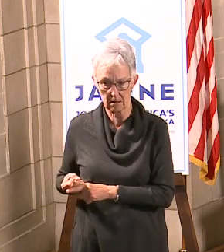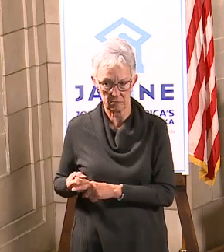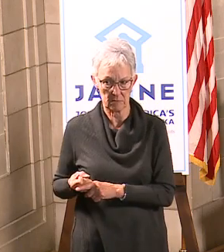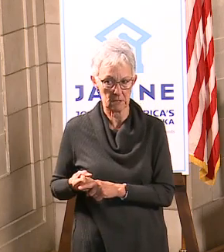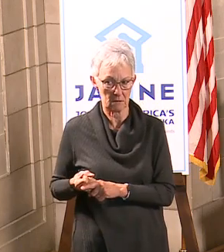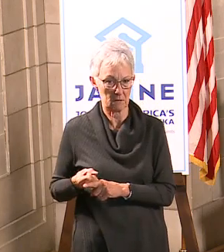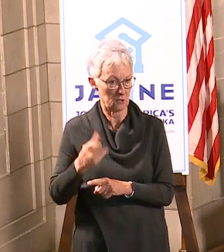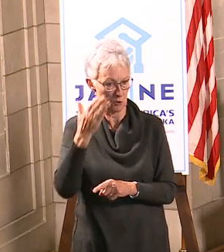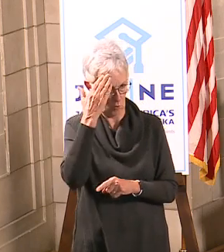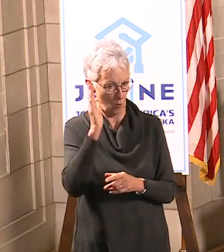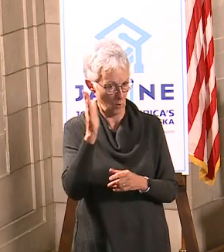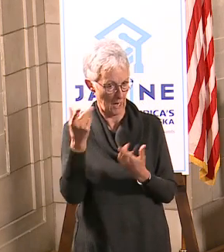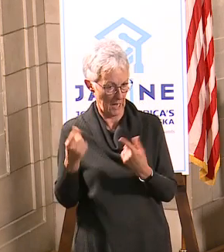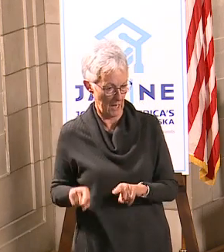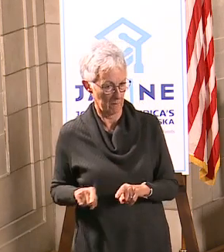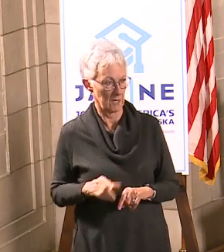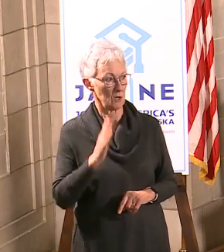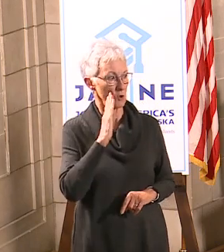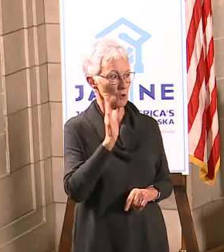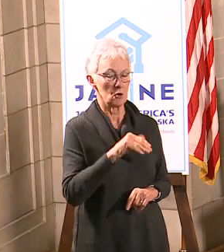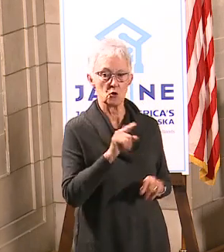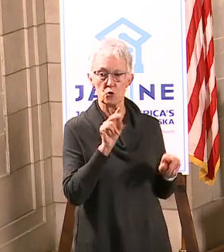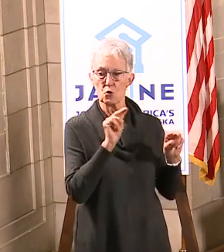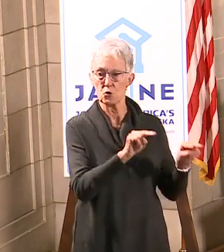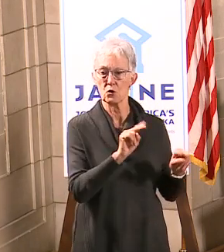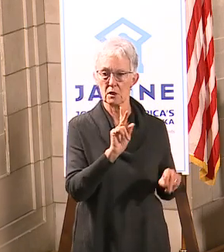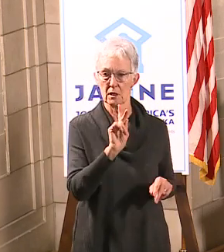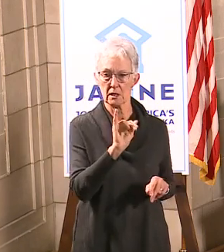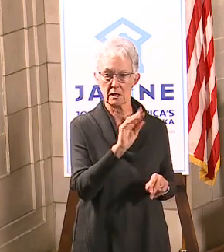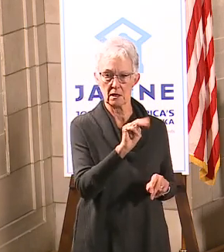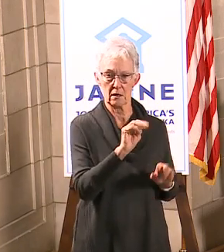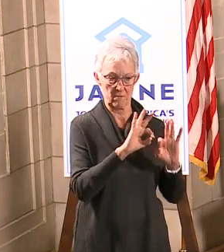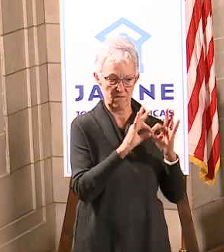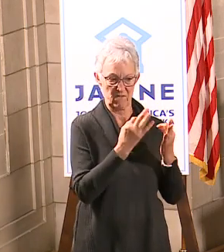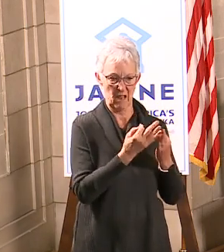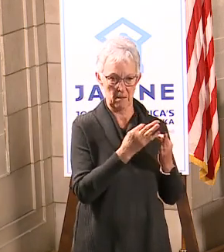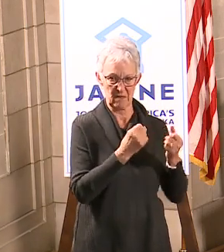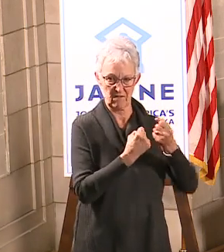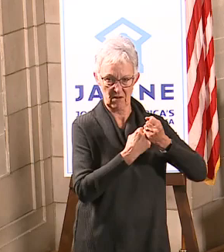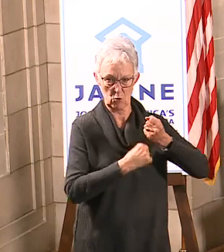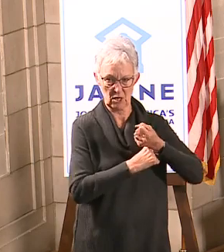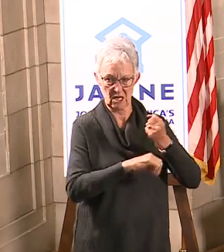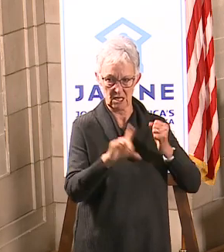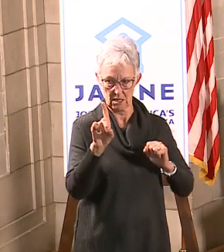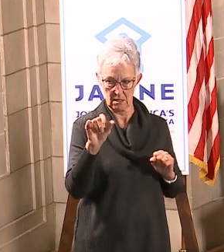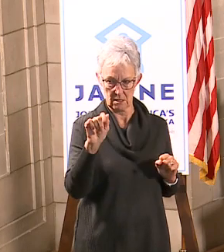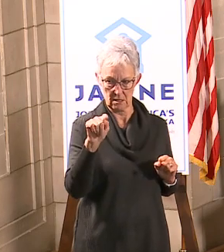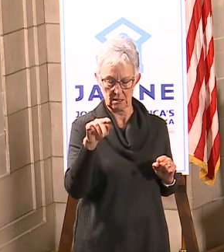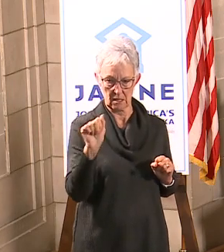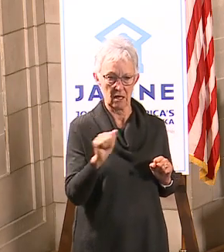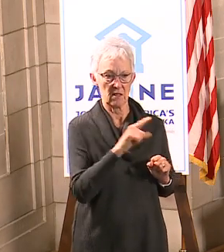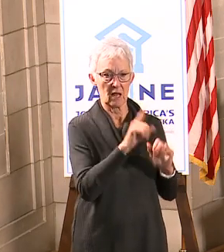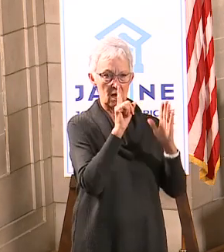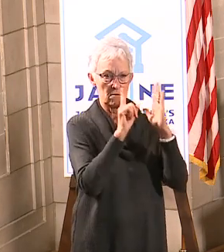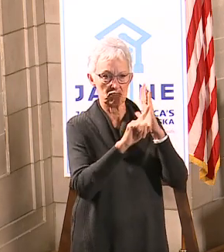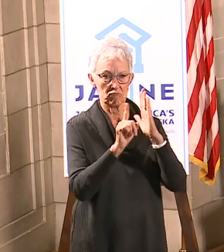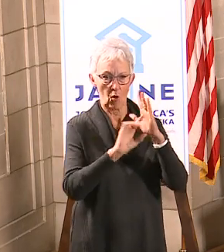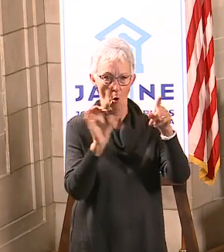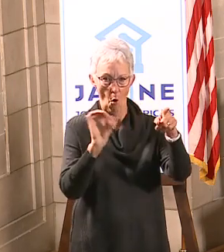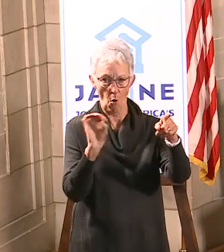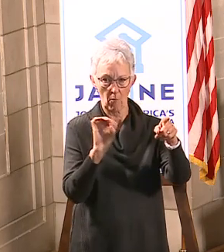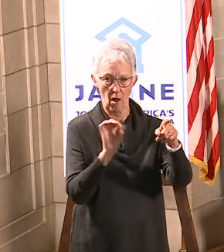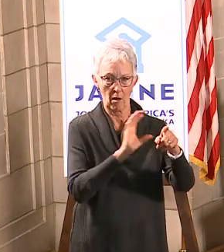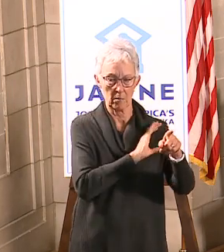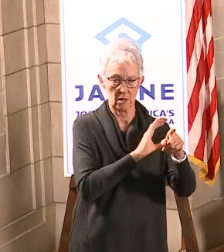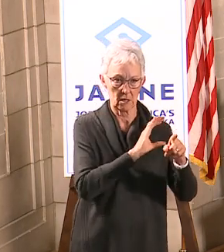right? We know that, for example, if you look at the Kim Family Foundation data, that they did a survey of the Omaha Police Department and the Sheriff's Departments